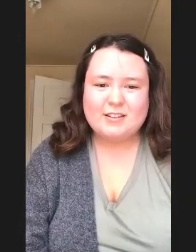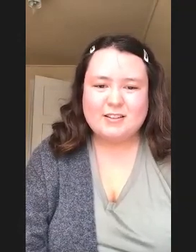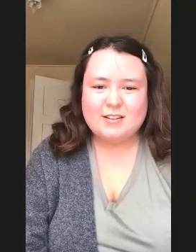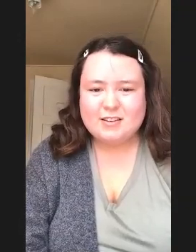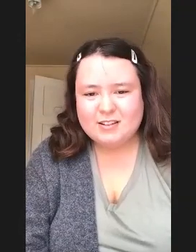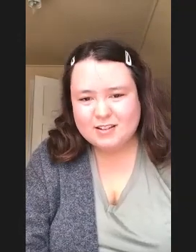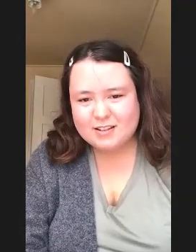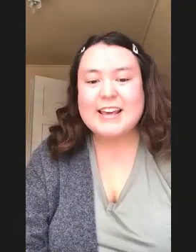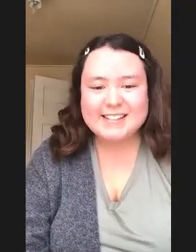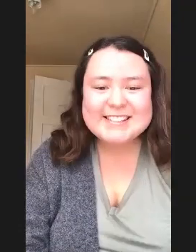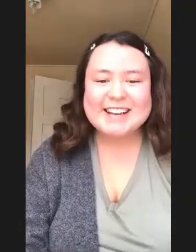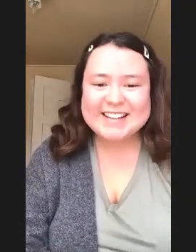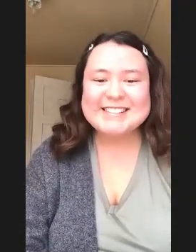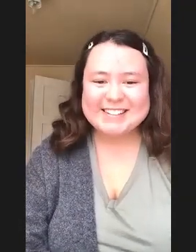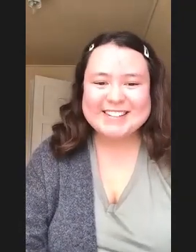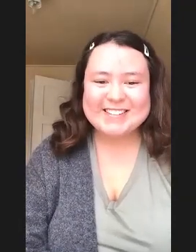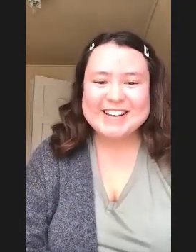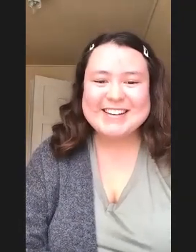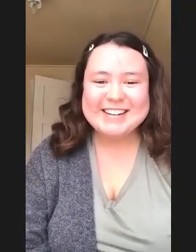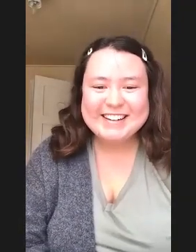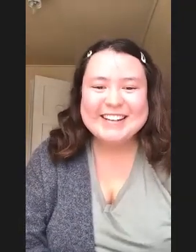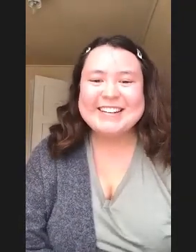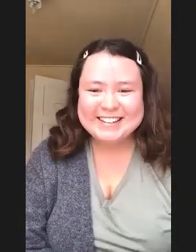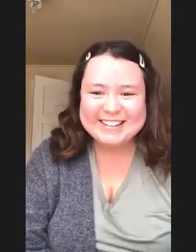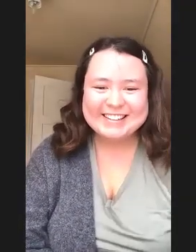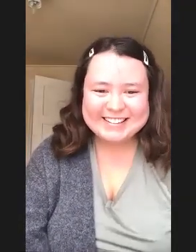S. Yes. Doing good.